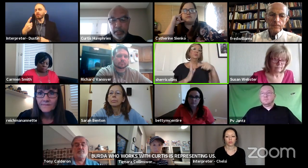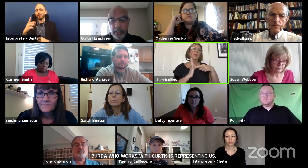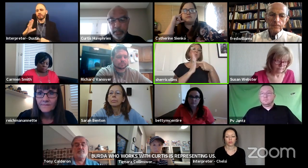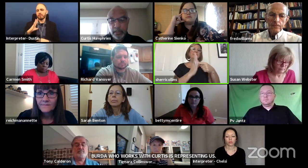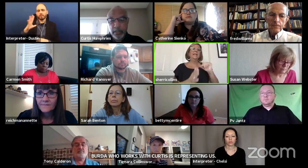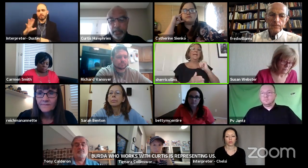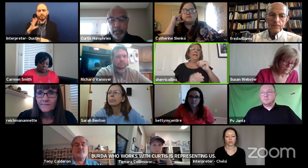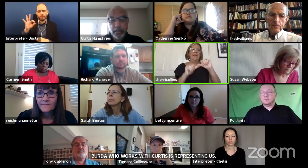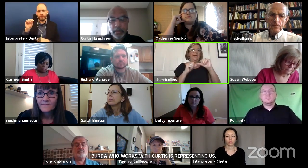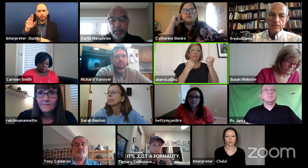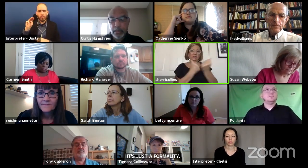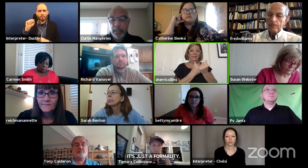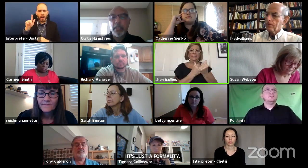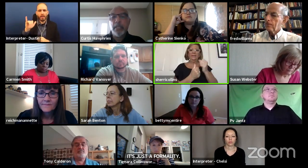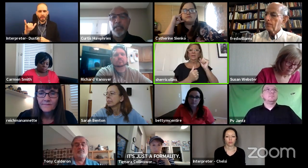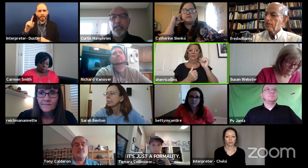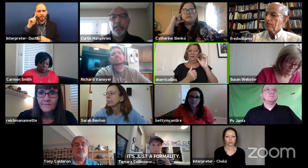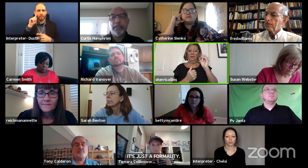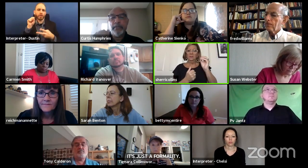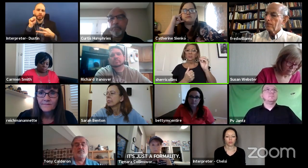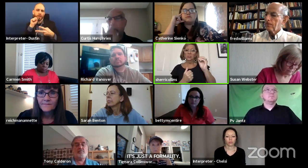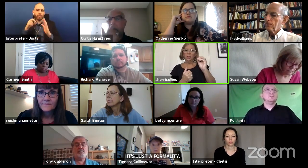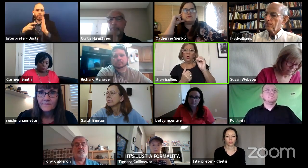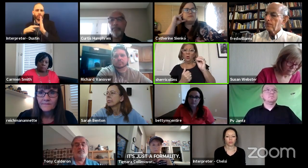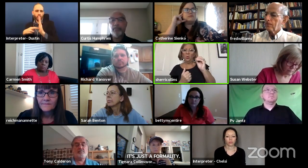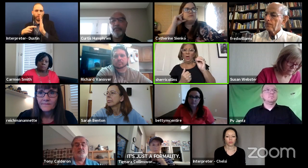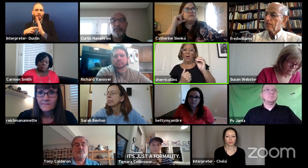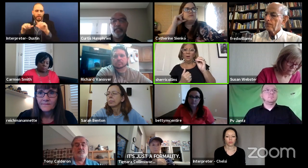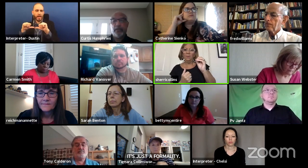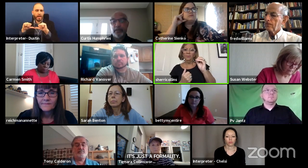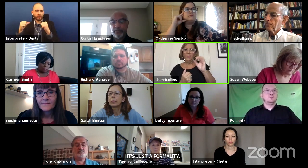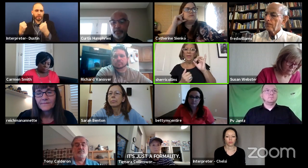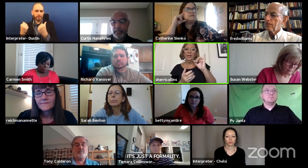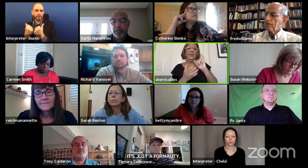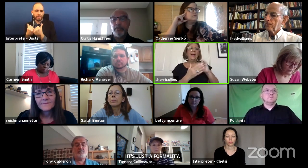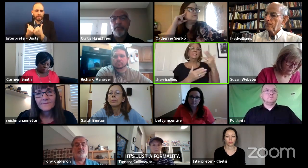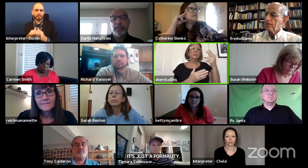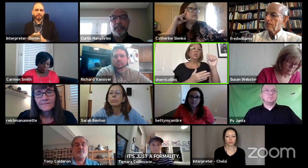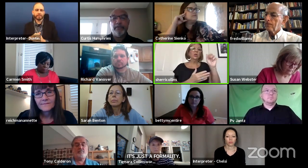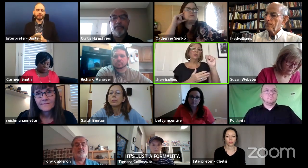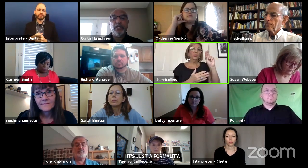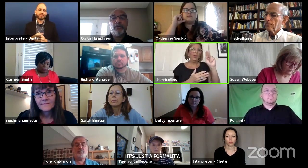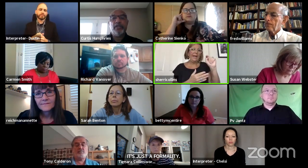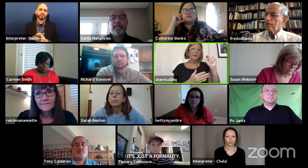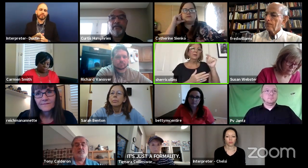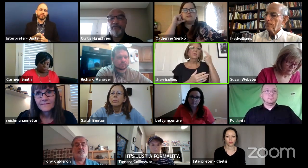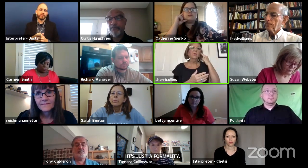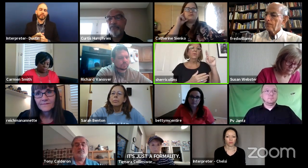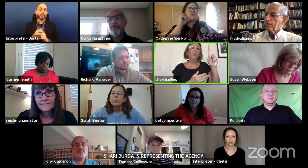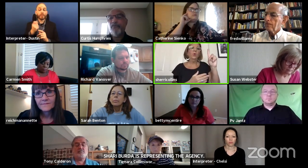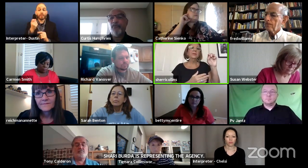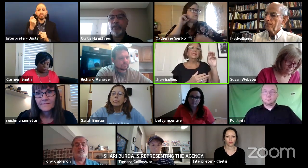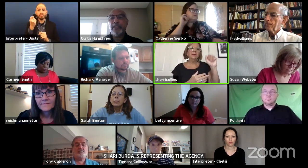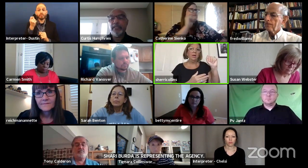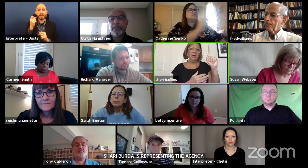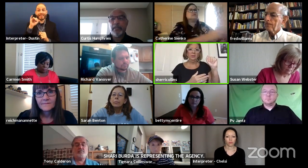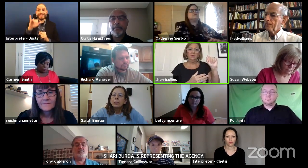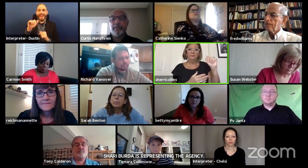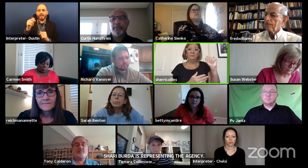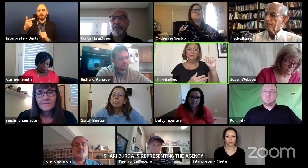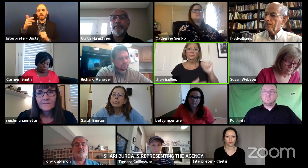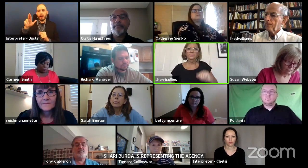Berta is representing the agency. So, and that is the grant for